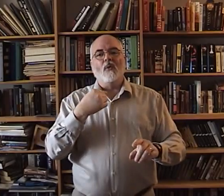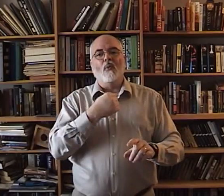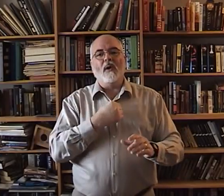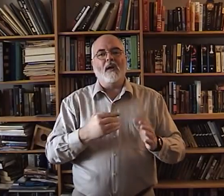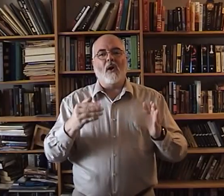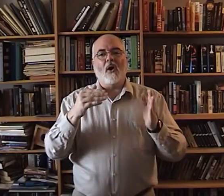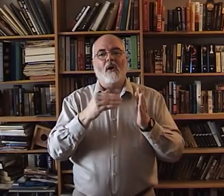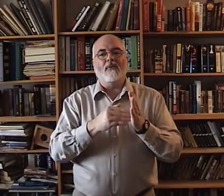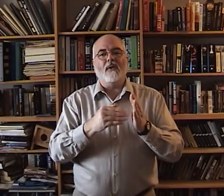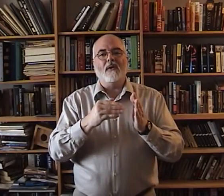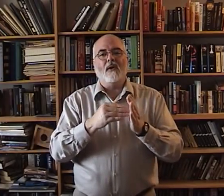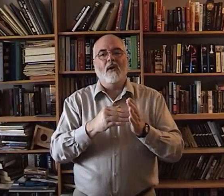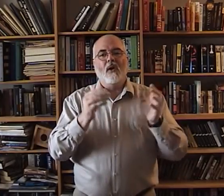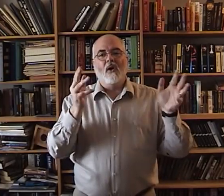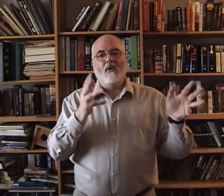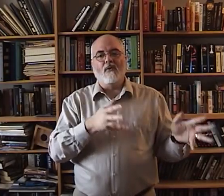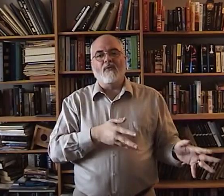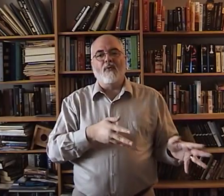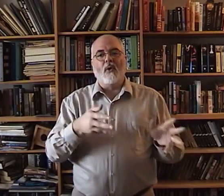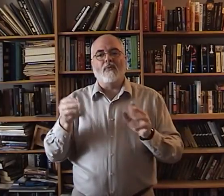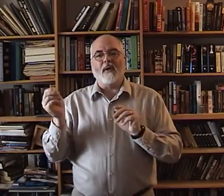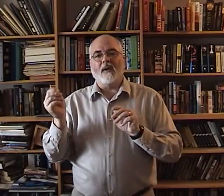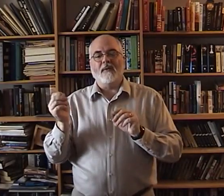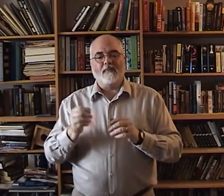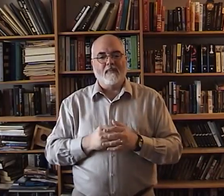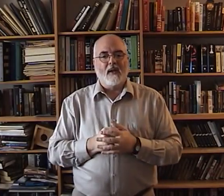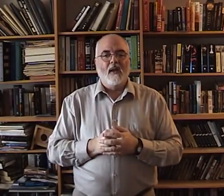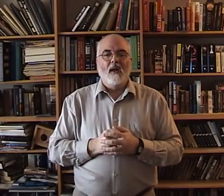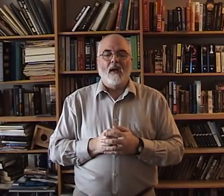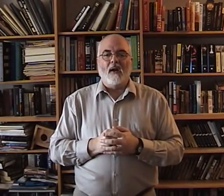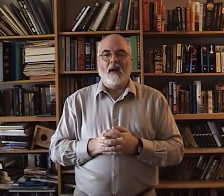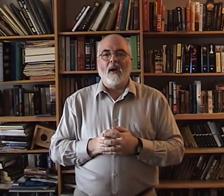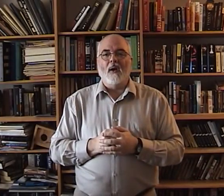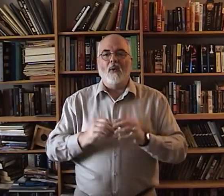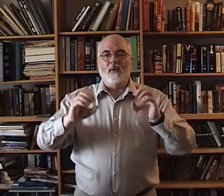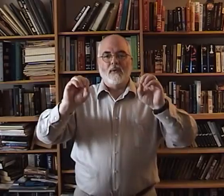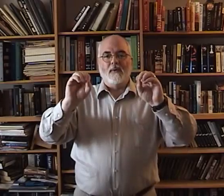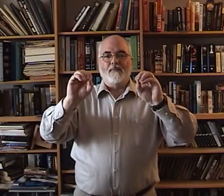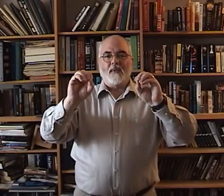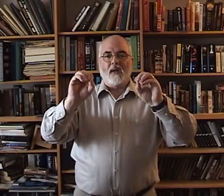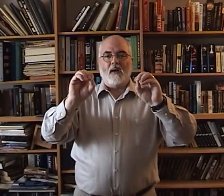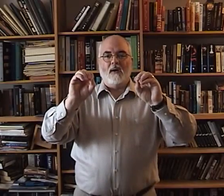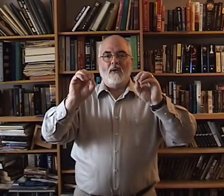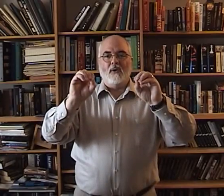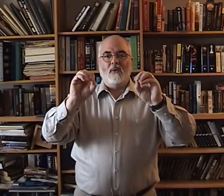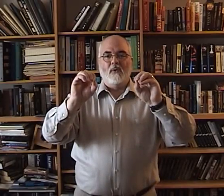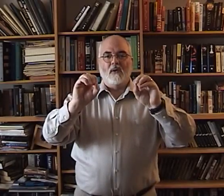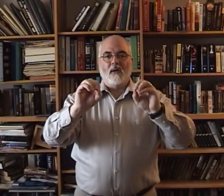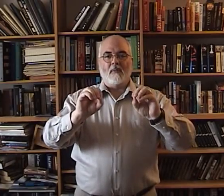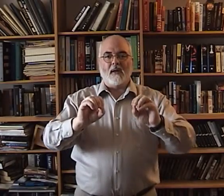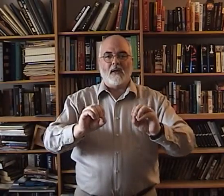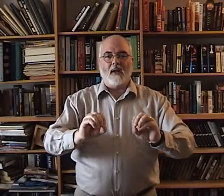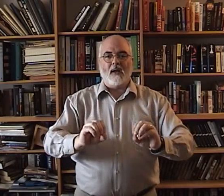we often forfeit. All right. Oh. Oh, coming